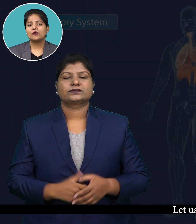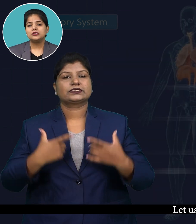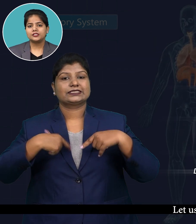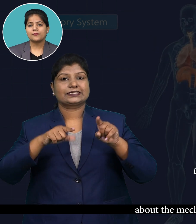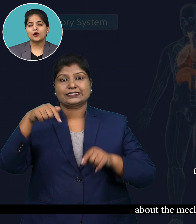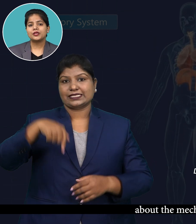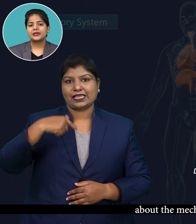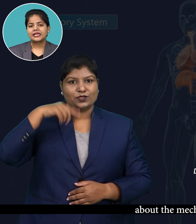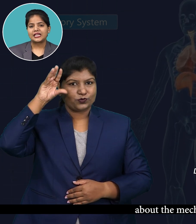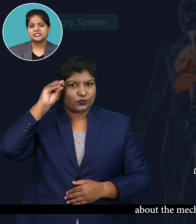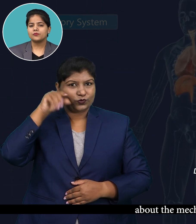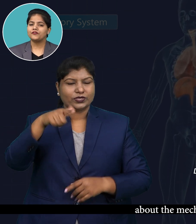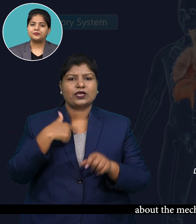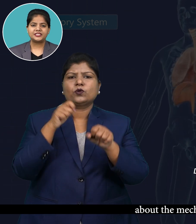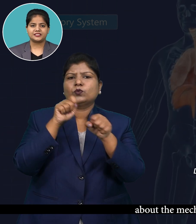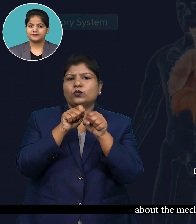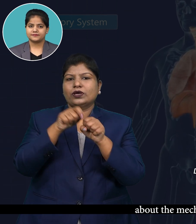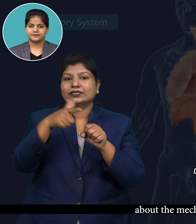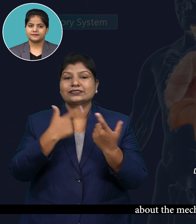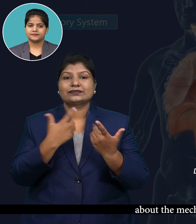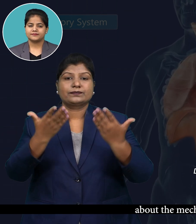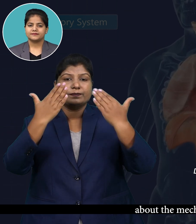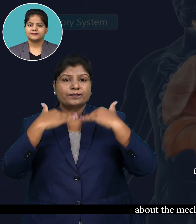Let's now learn about the mechanism of breathing.